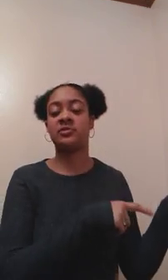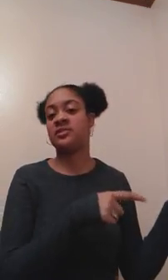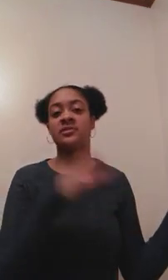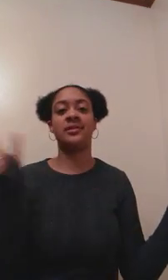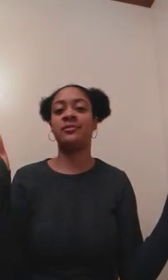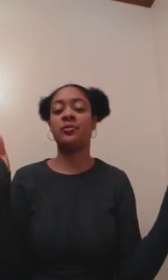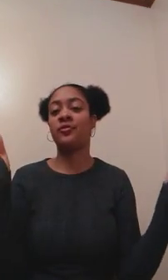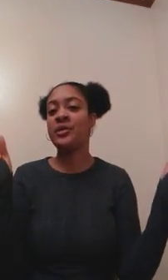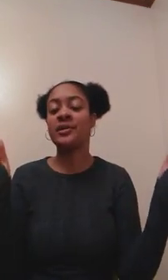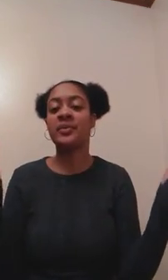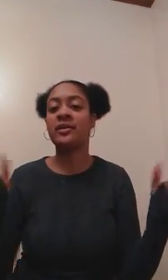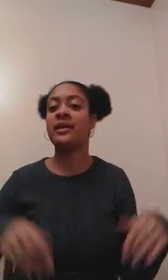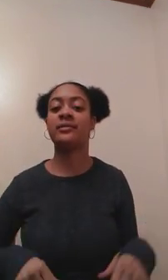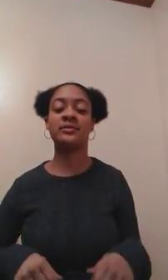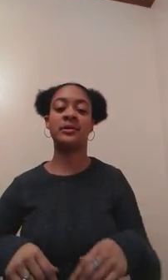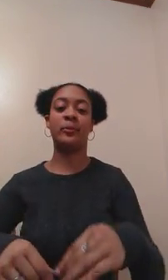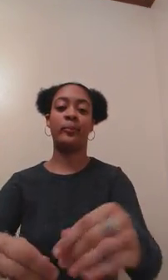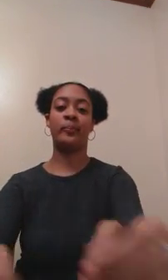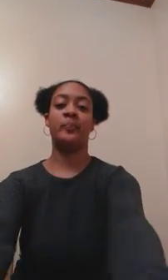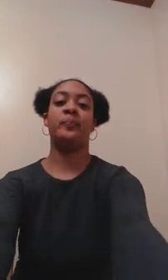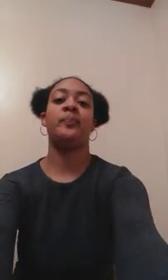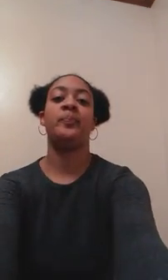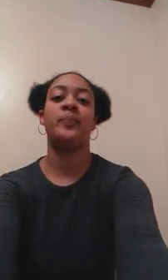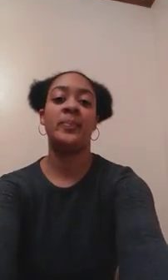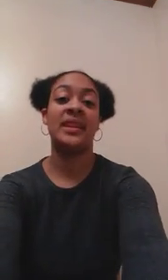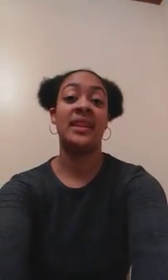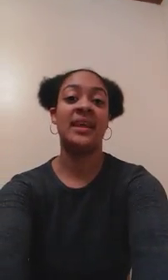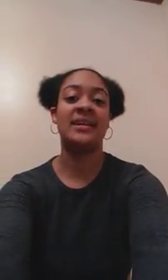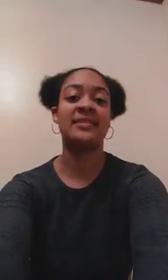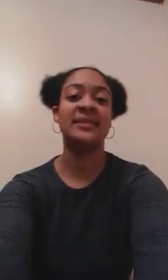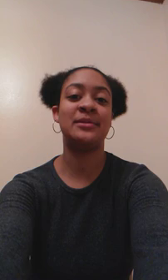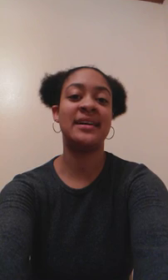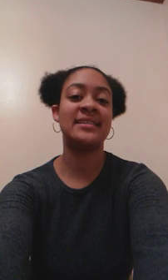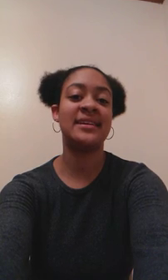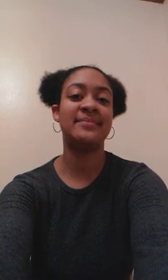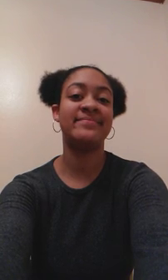one because it's like over a week apart now. So, I'll see you guys then.